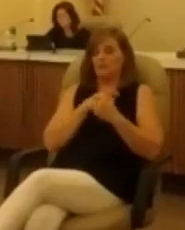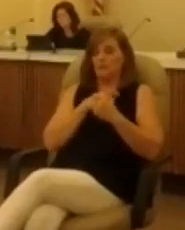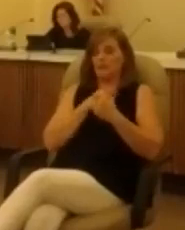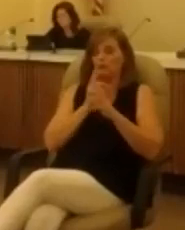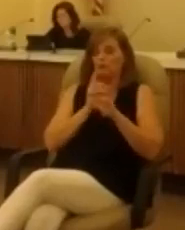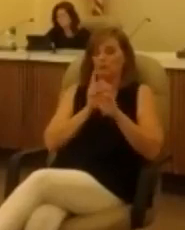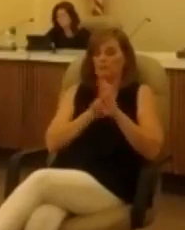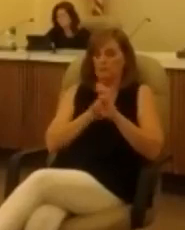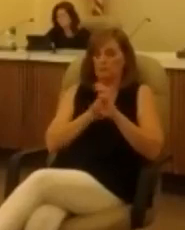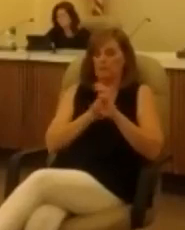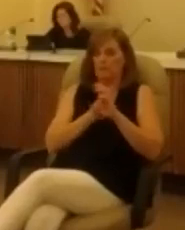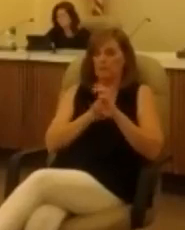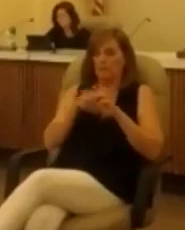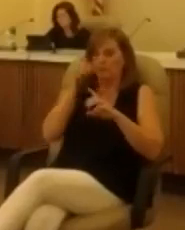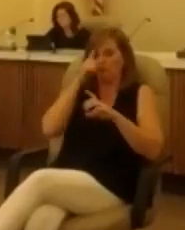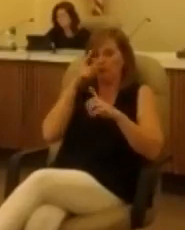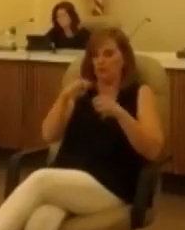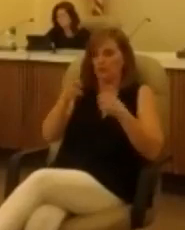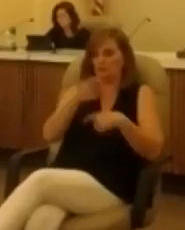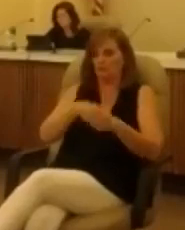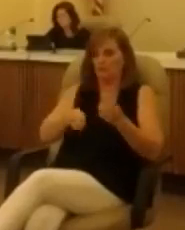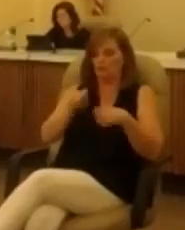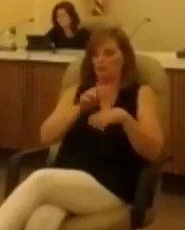the thought exchange.